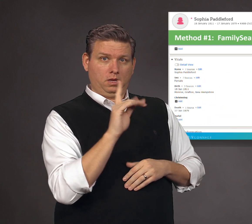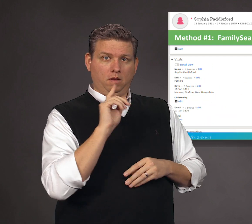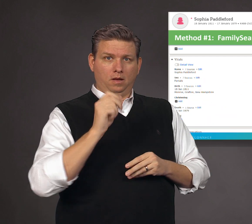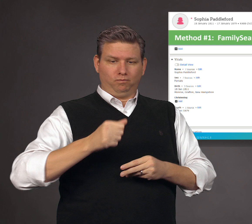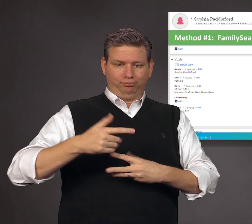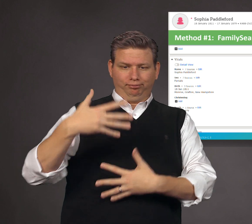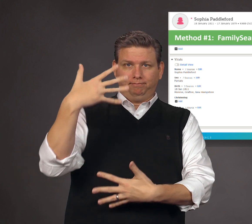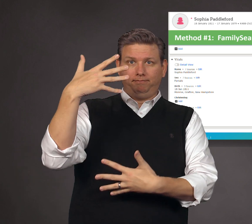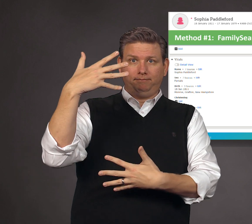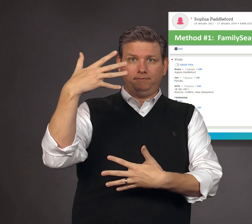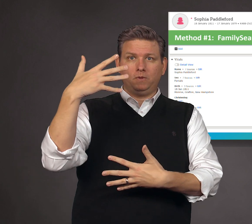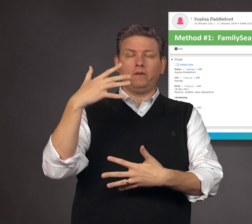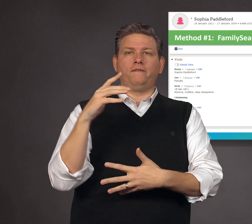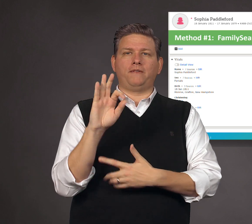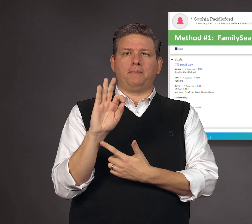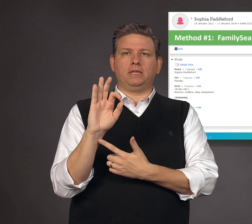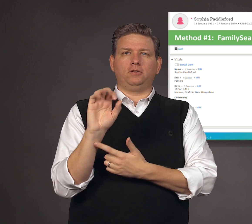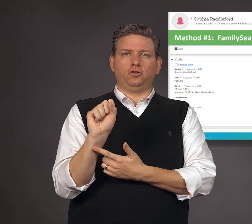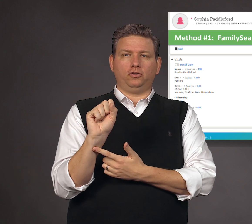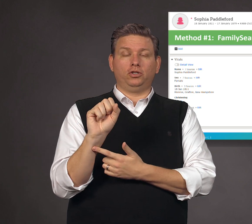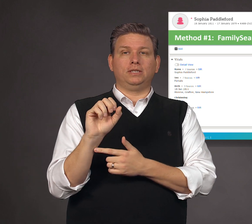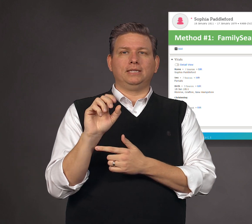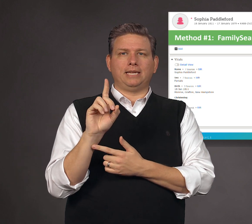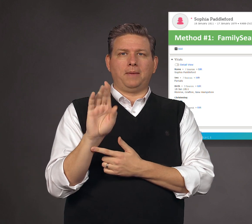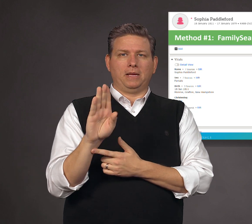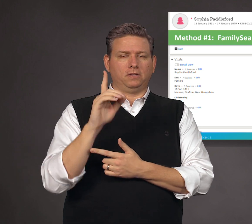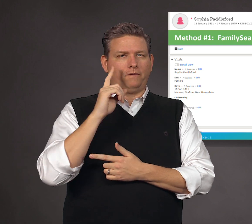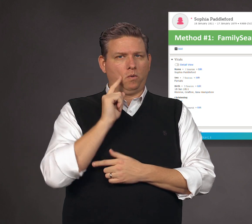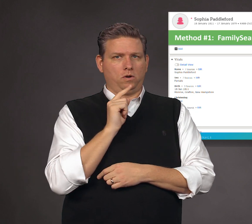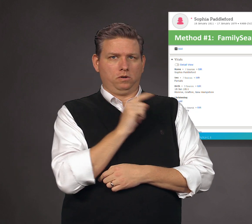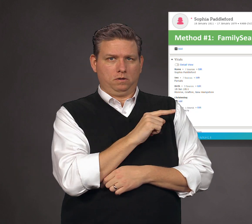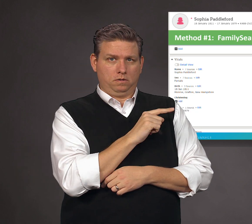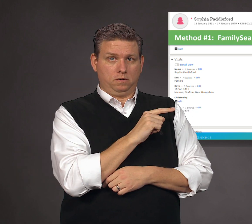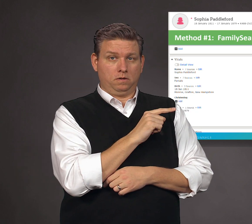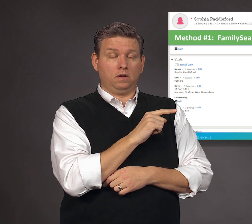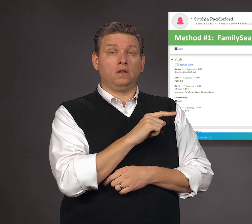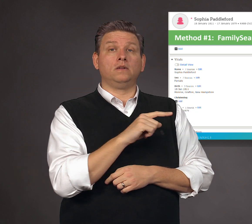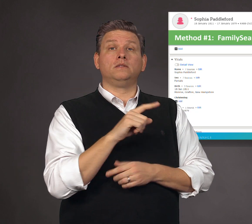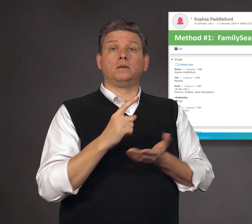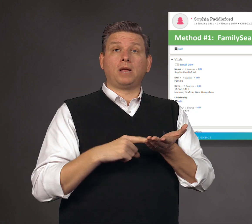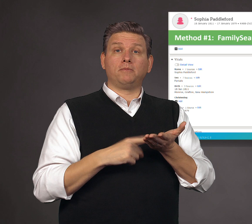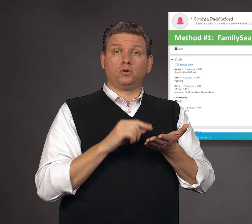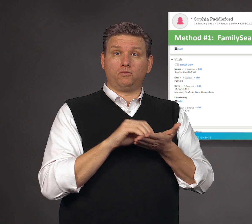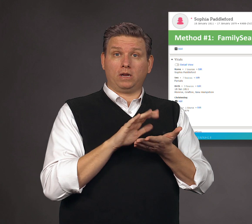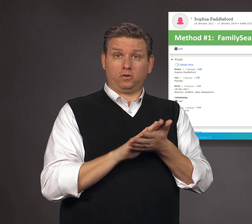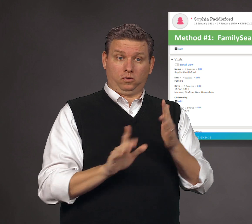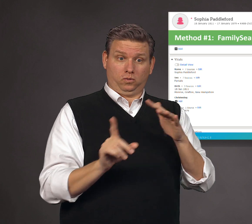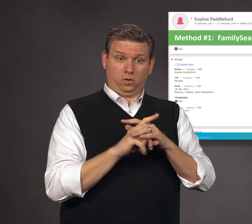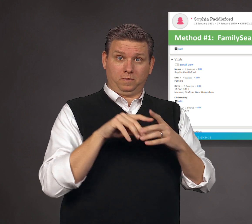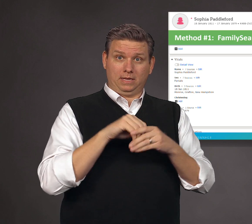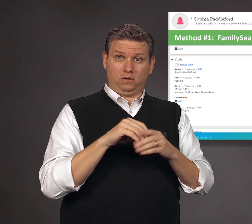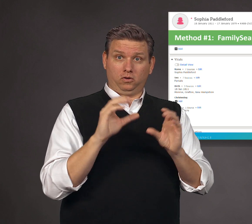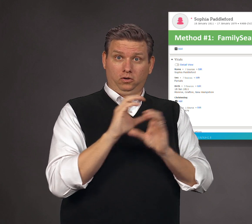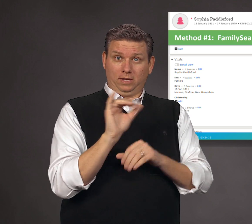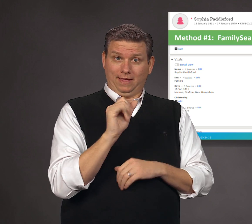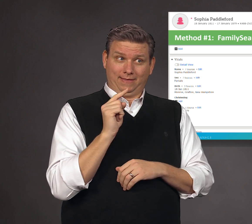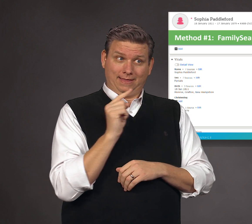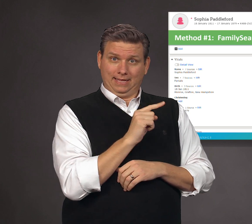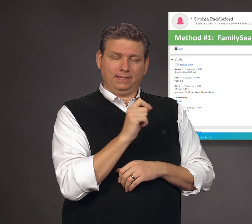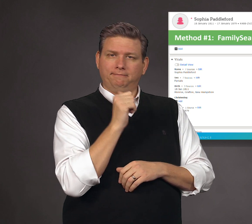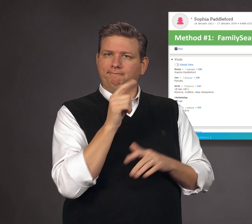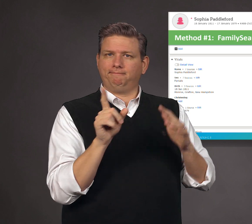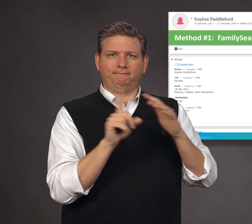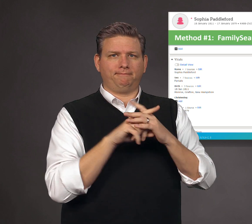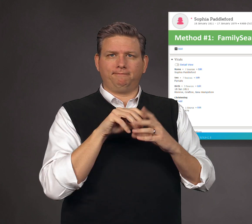search of FamilySearch's database for Sophia Paddleford. Sometimes records will show up in a search like this that didn't show up in the